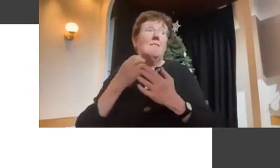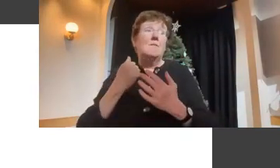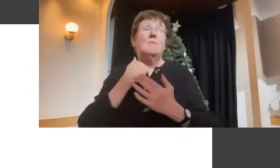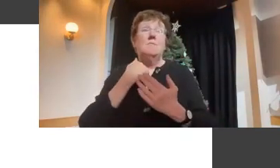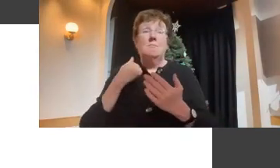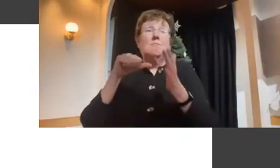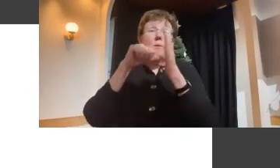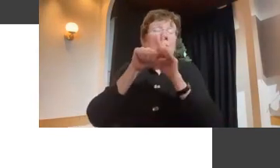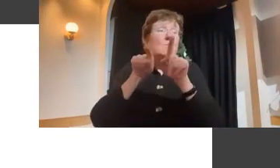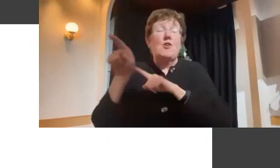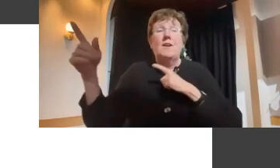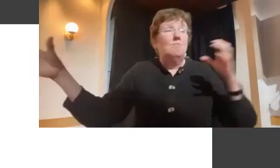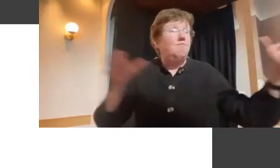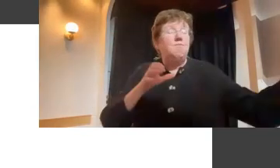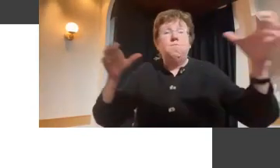similar.